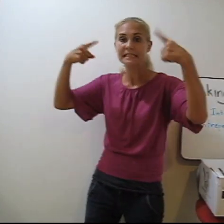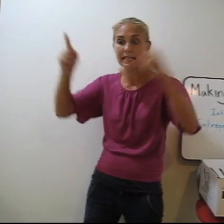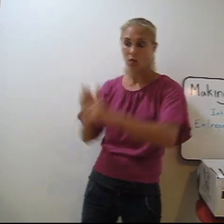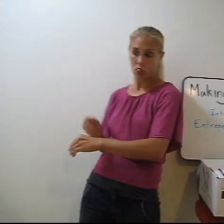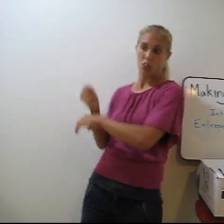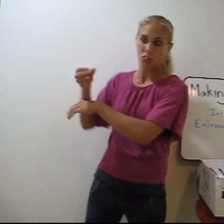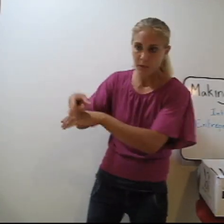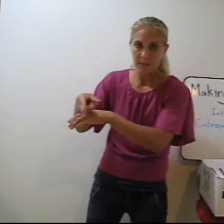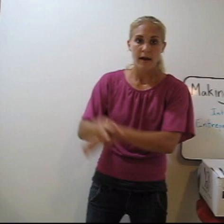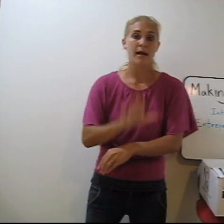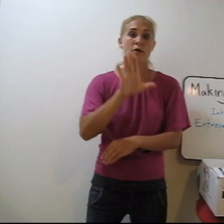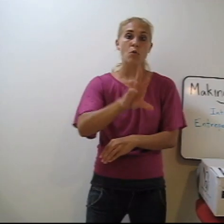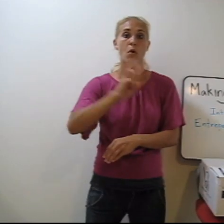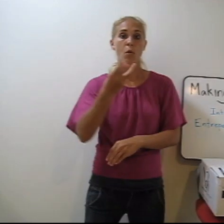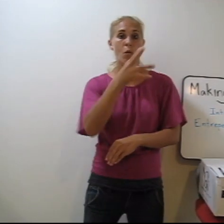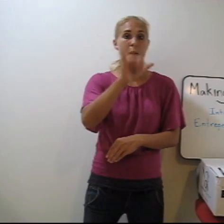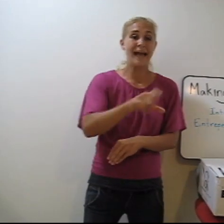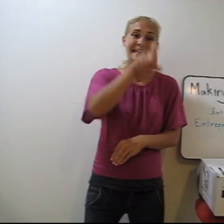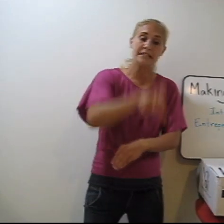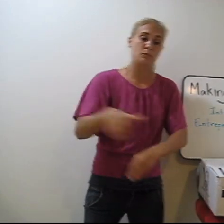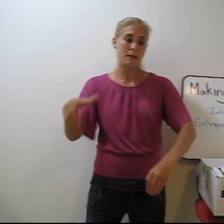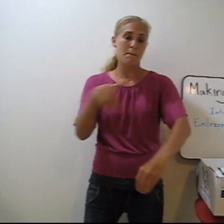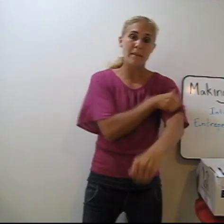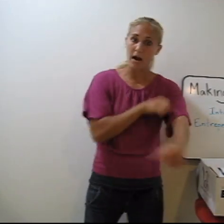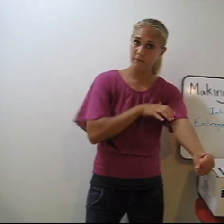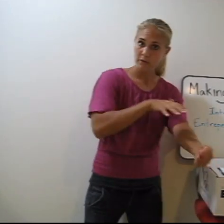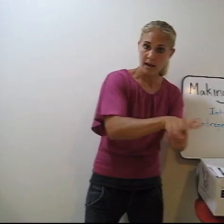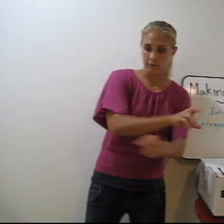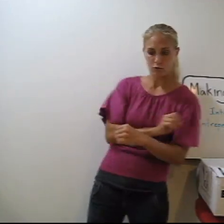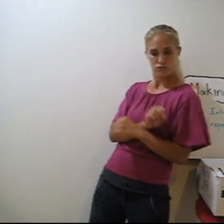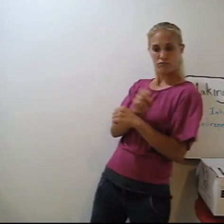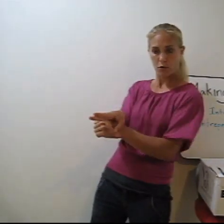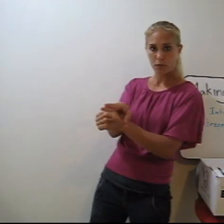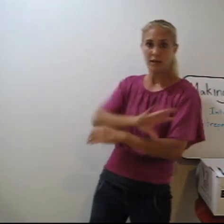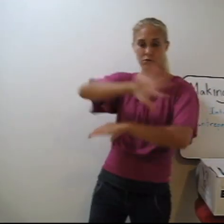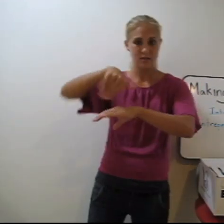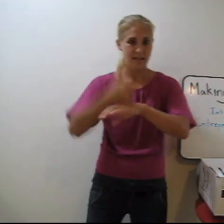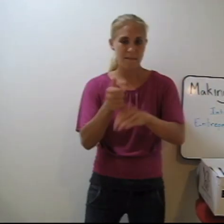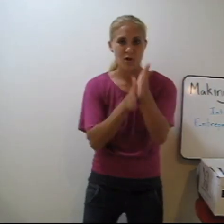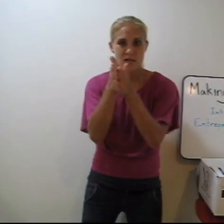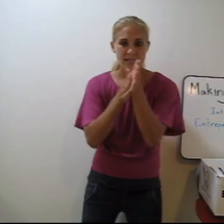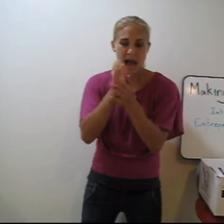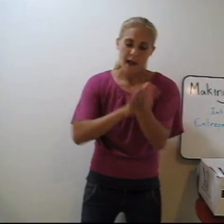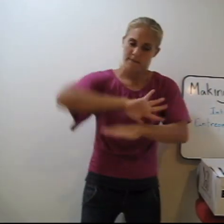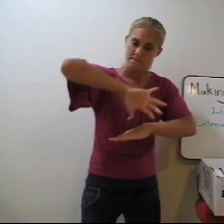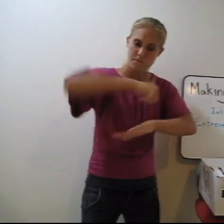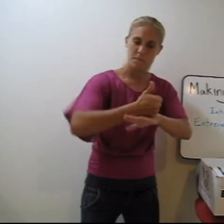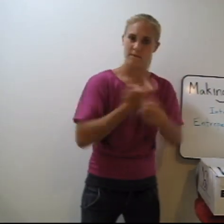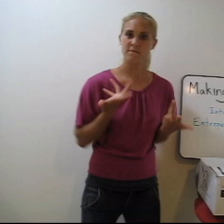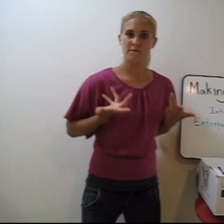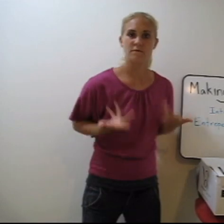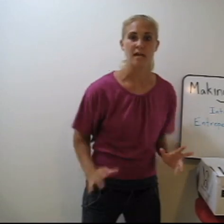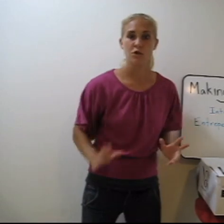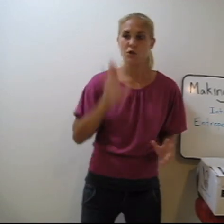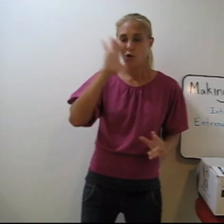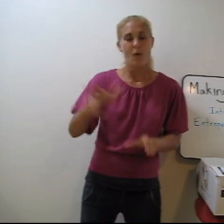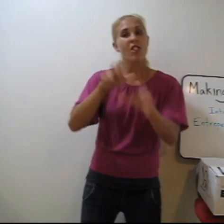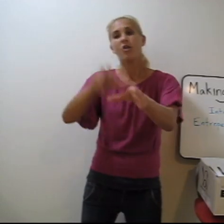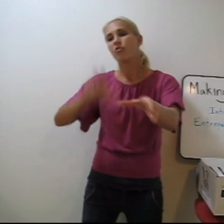are powerful enough. Until you set your desire and motivation in place, you'll abandon any new path that you seek to a